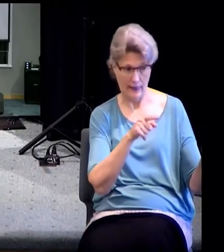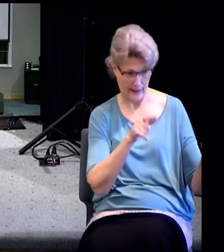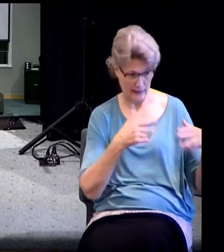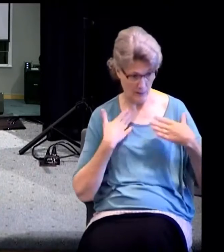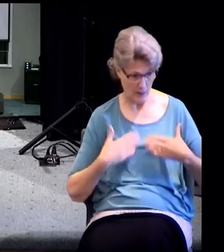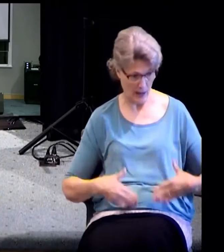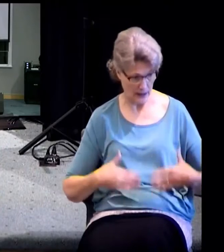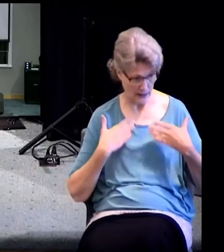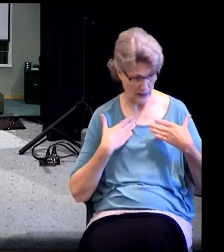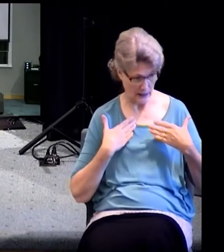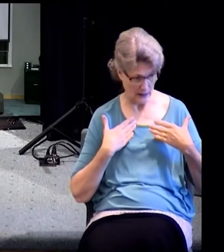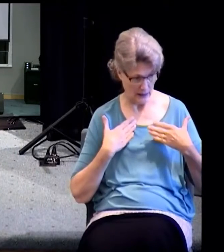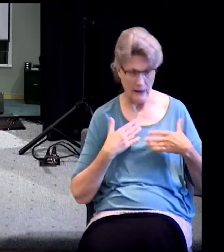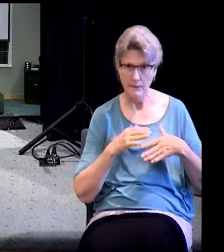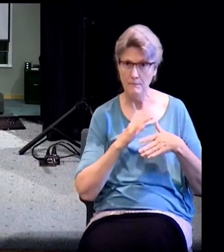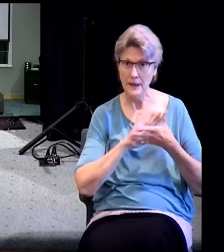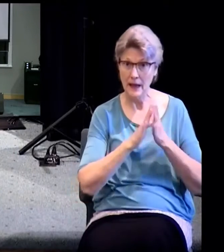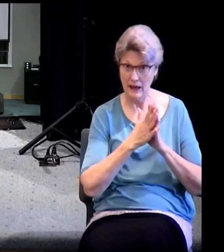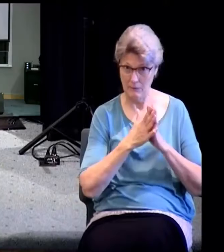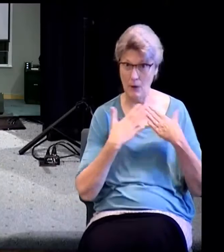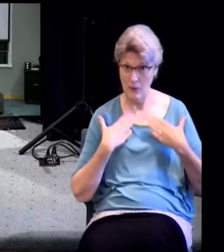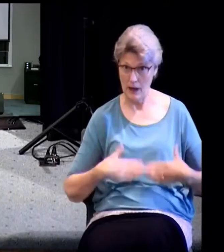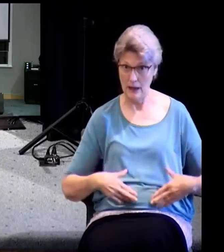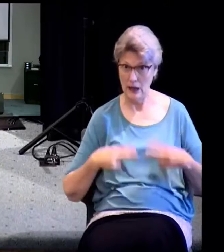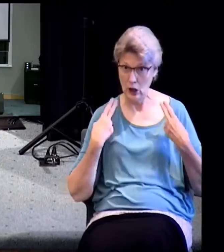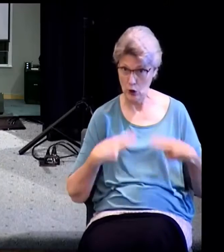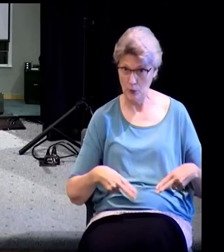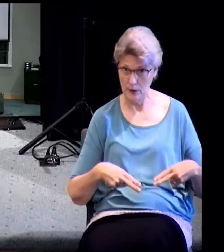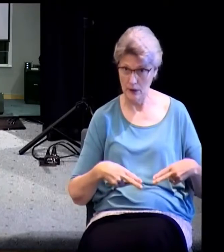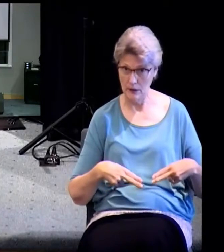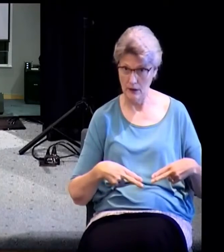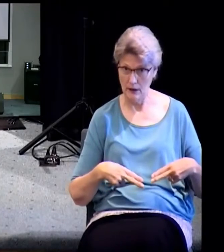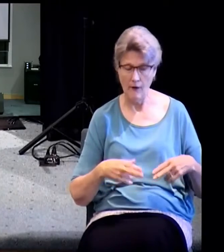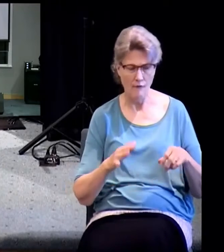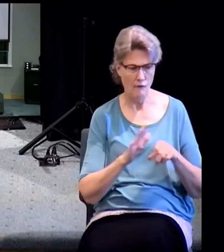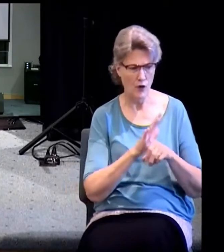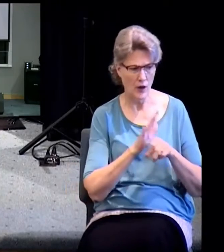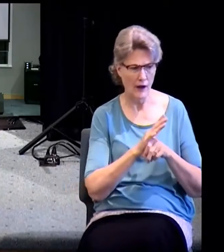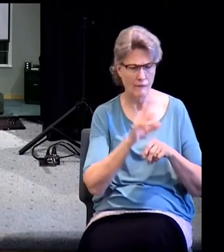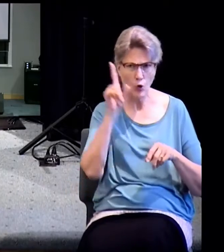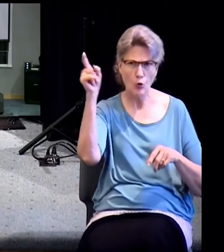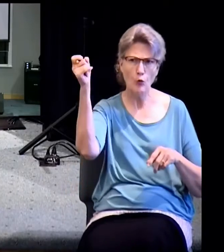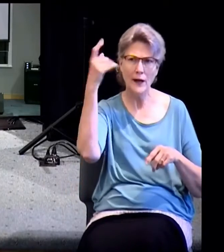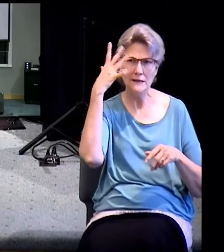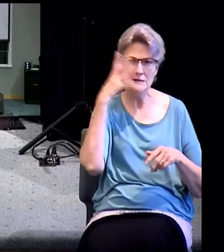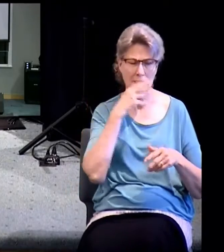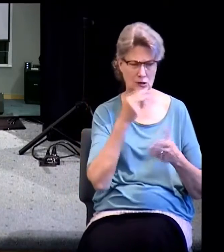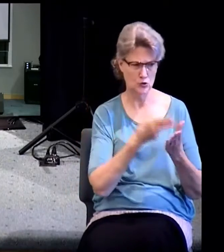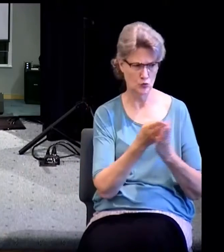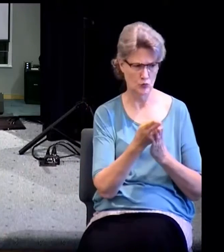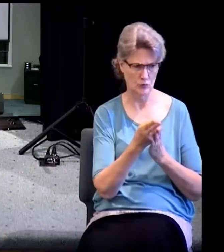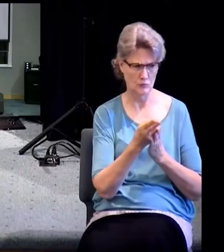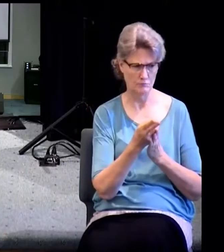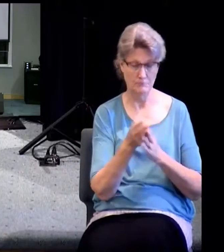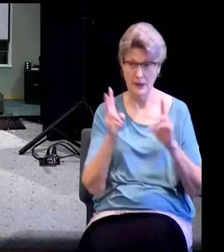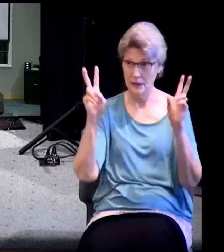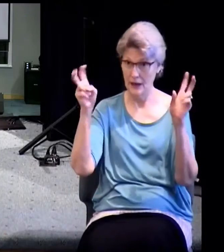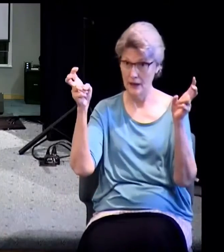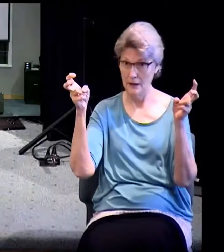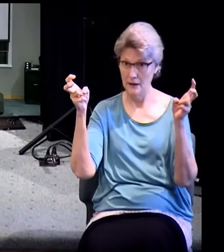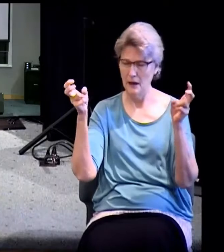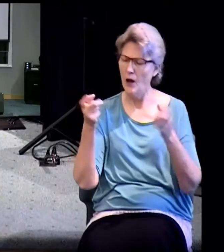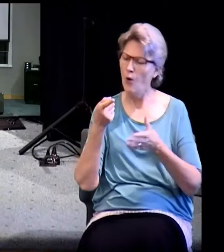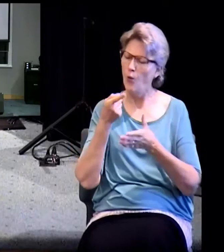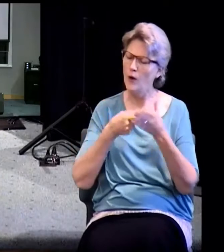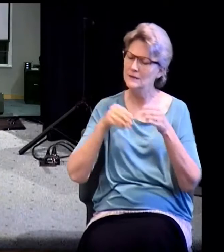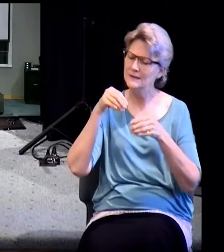in a name? What's in a name? Would you pray with me just for a moment? Lord, we ask that your Word